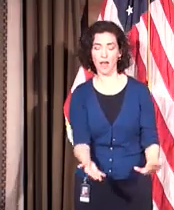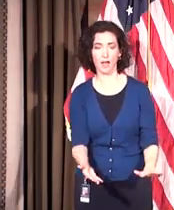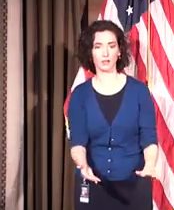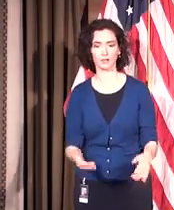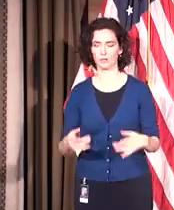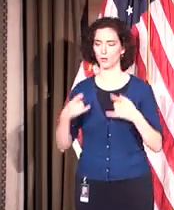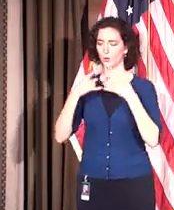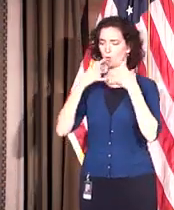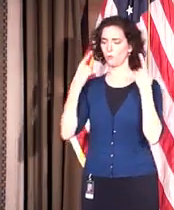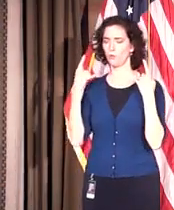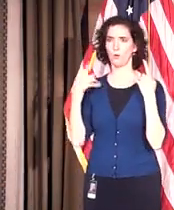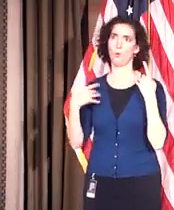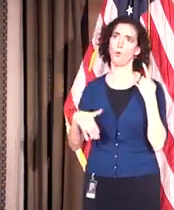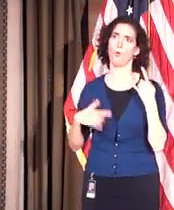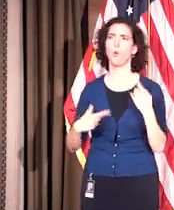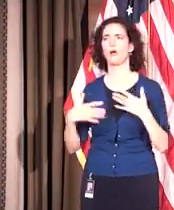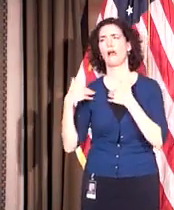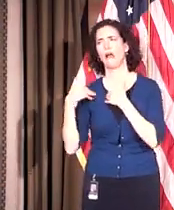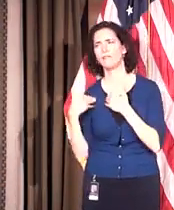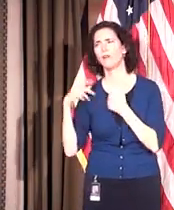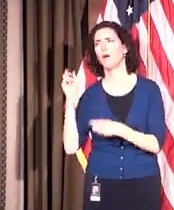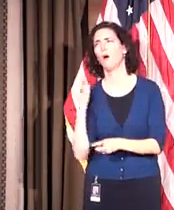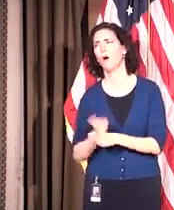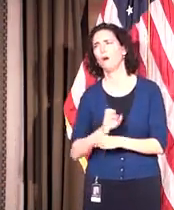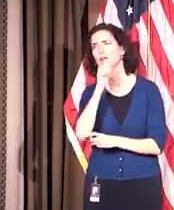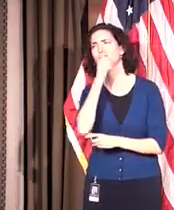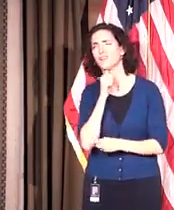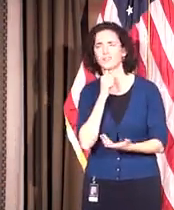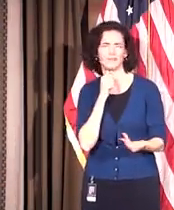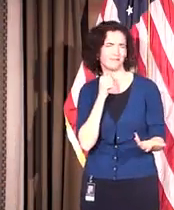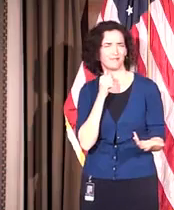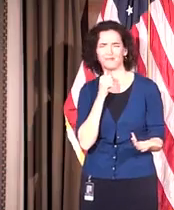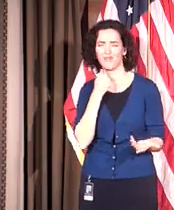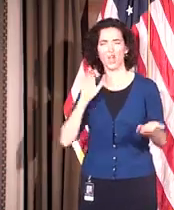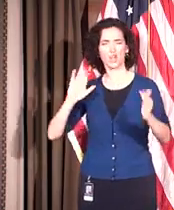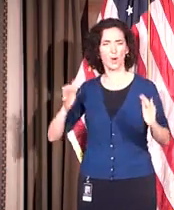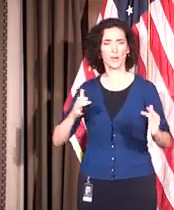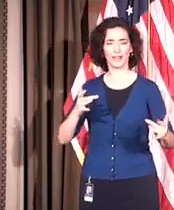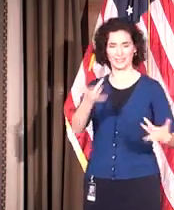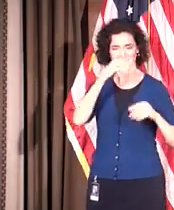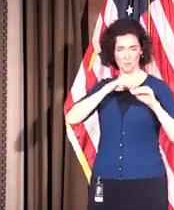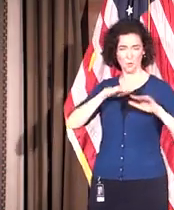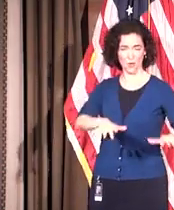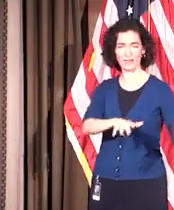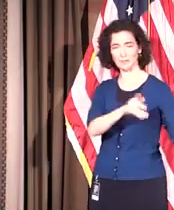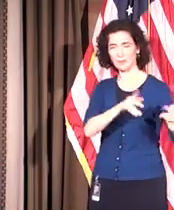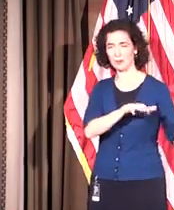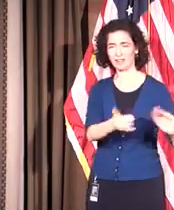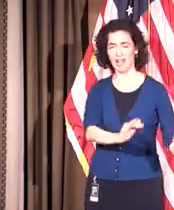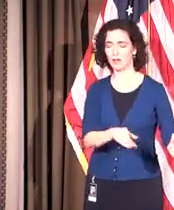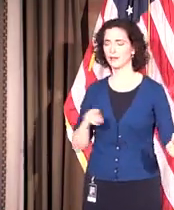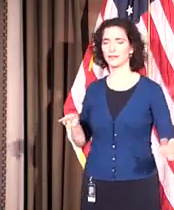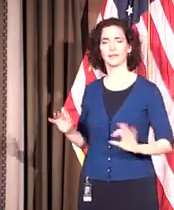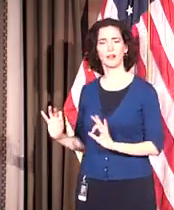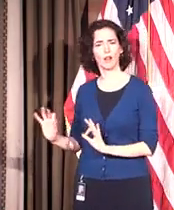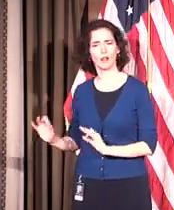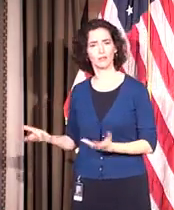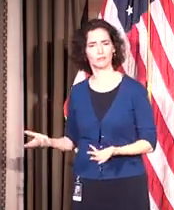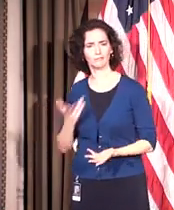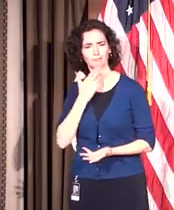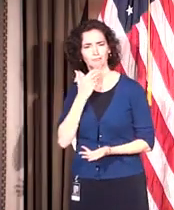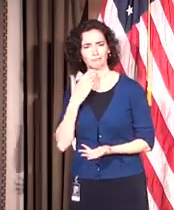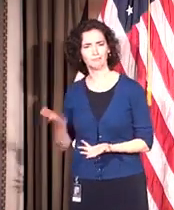much. It just isn't asking too much. So at this time, I'm going to ask Dr.